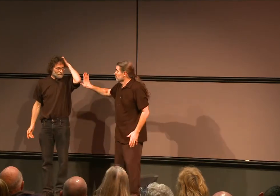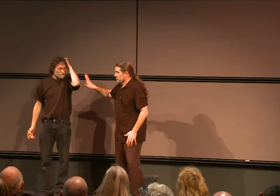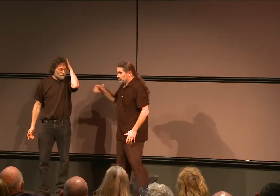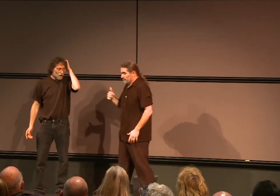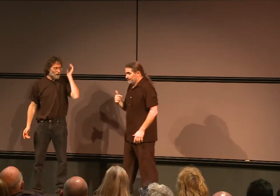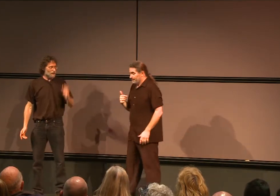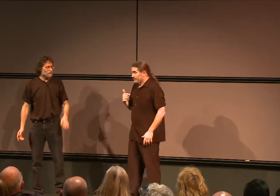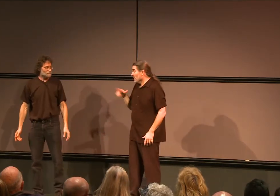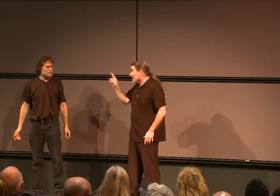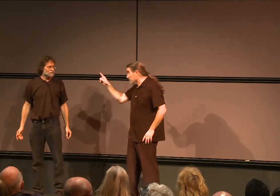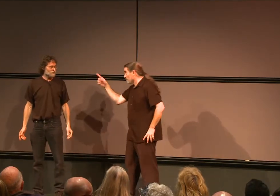Okay.